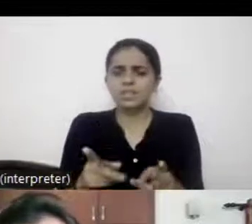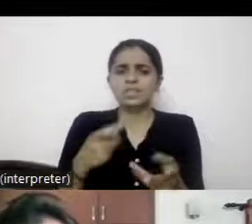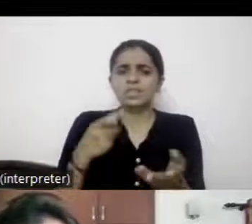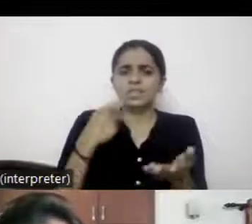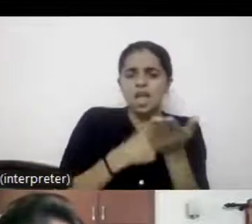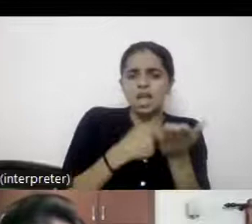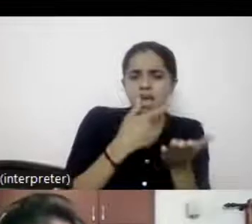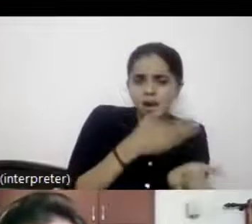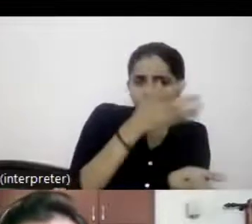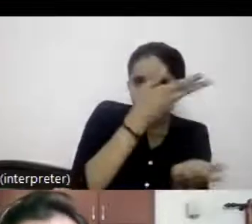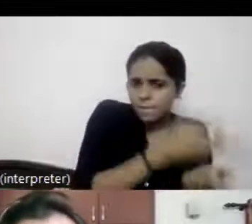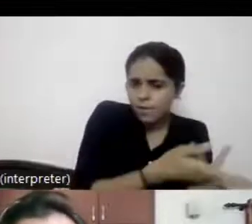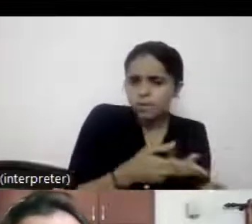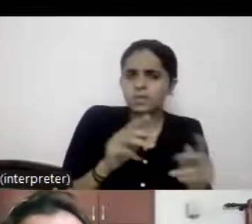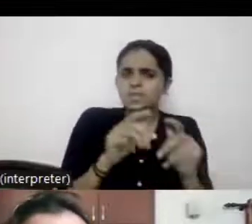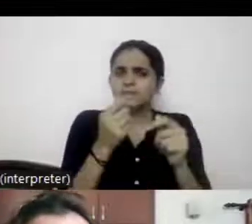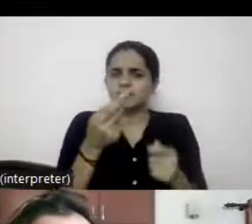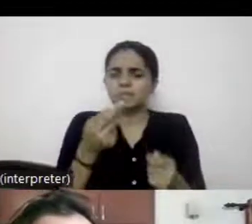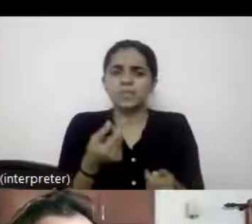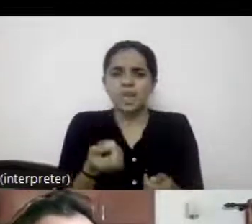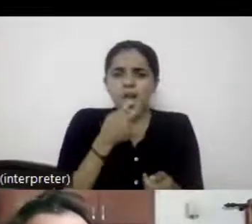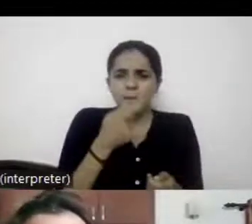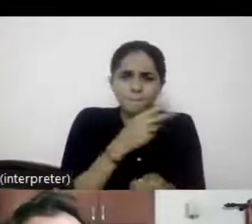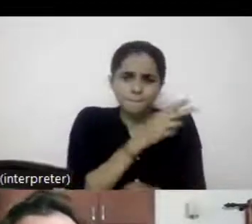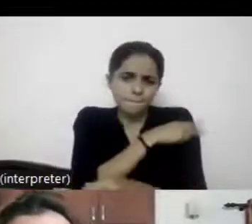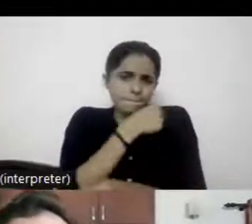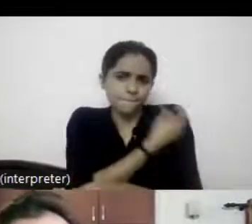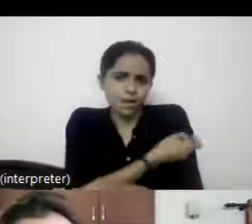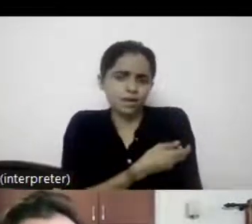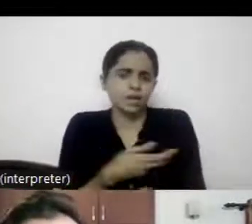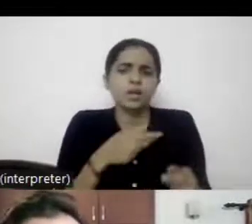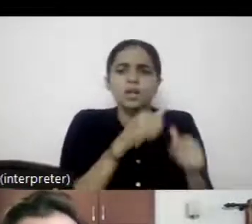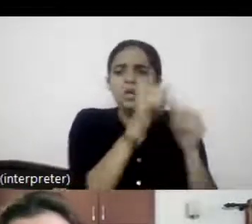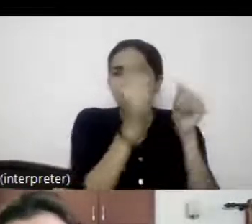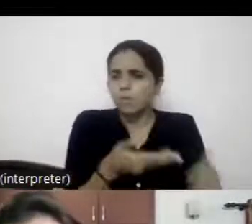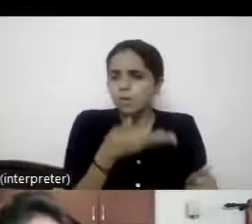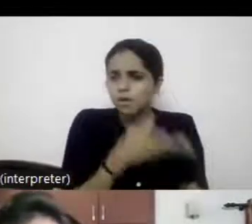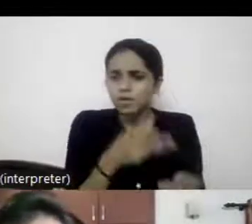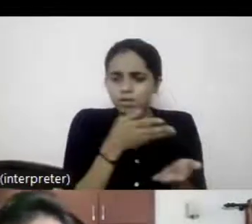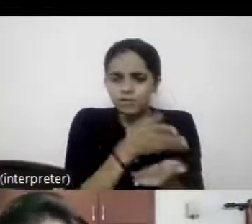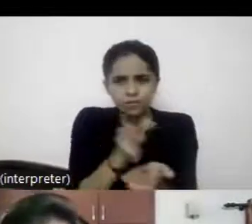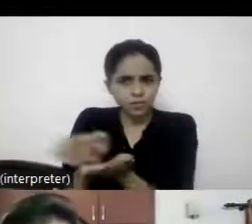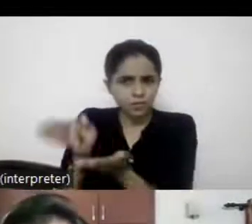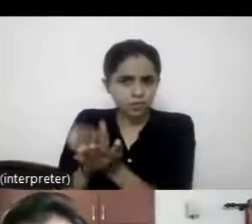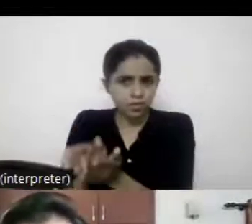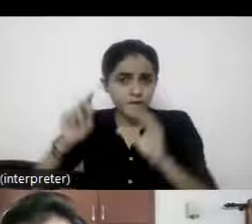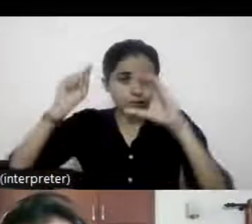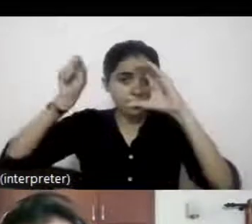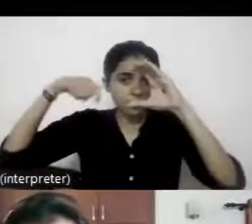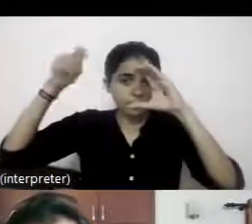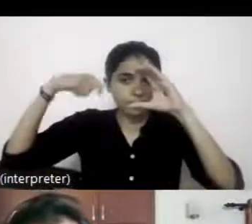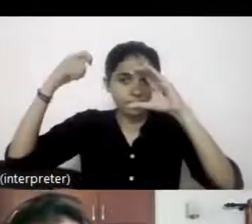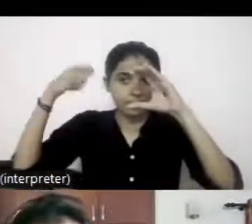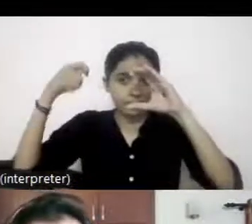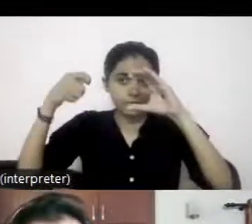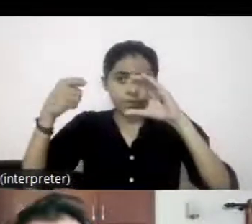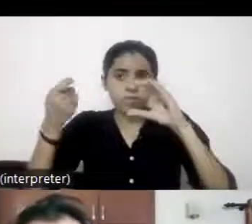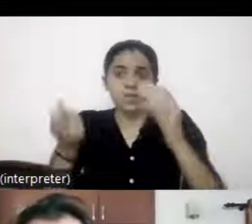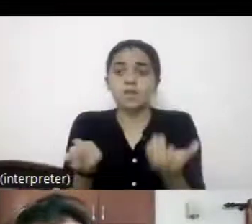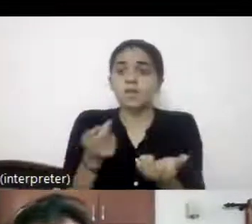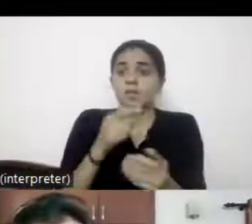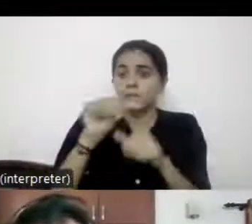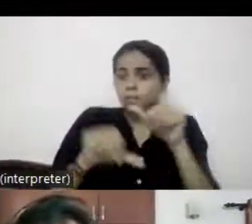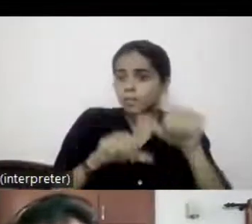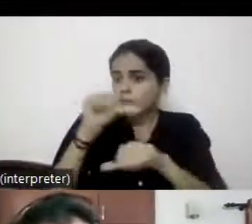model, and medical model. Then she moved on to talk about narrative processes and how these films use narrative processes as a